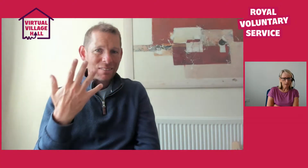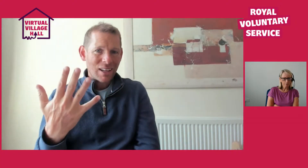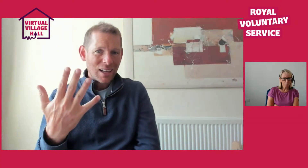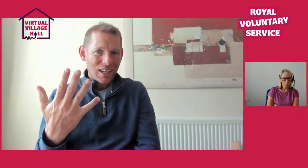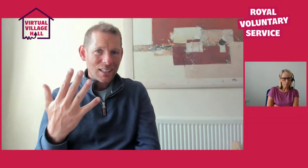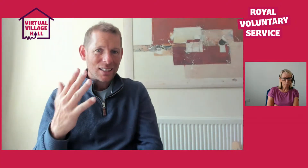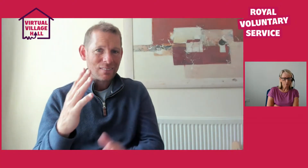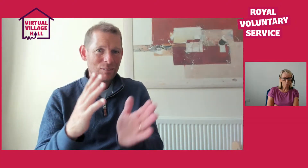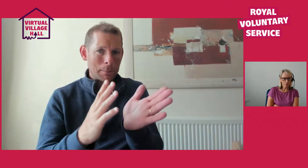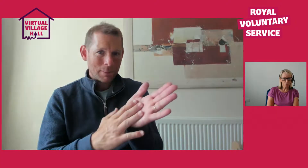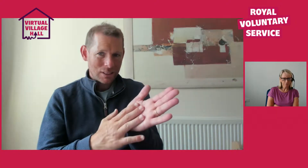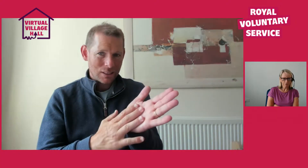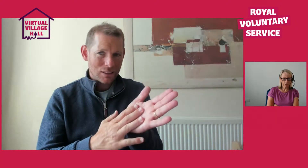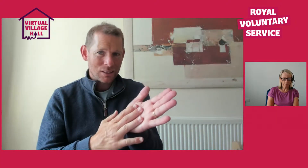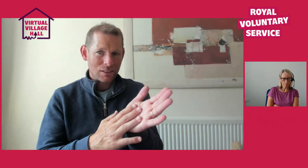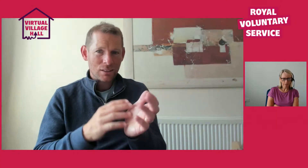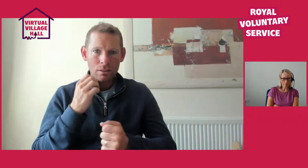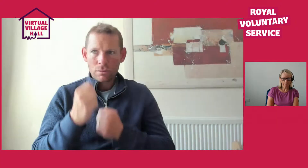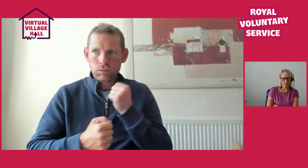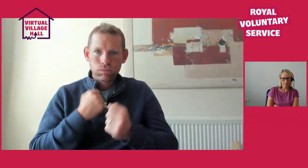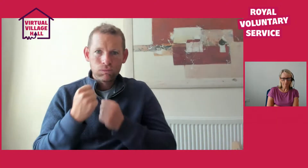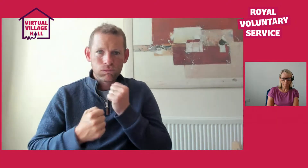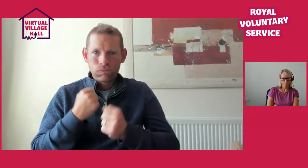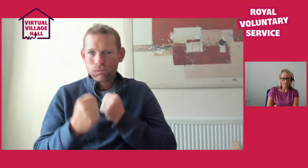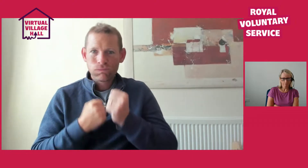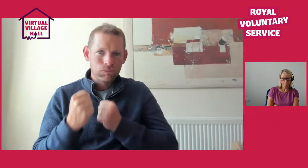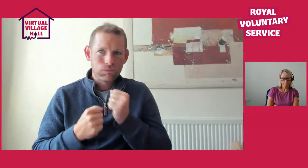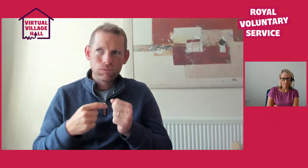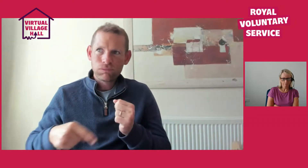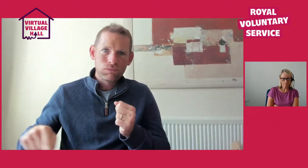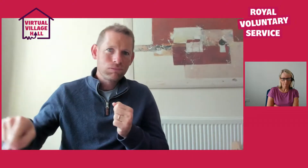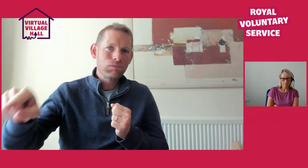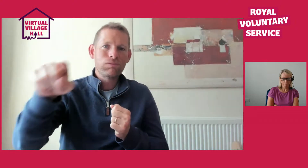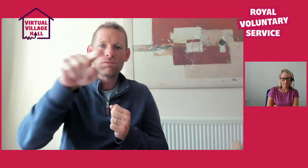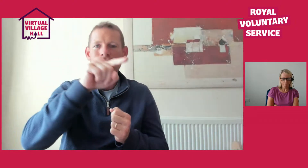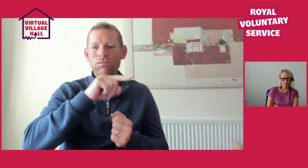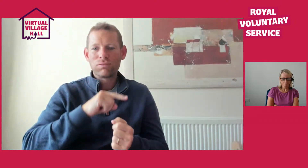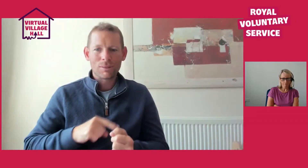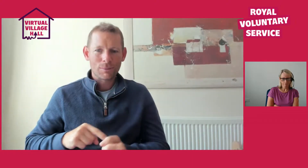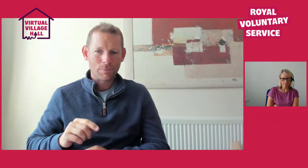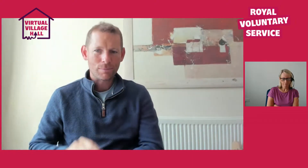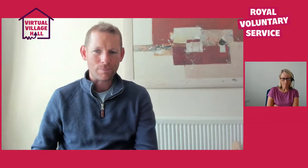I ran for 35 minutes.